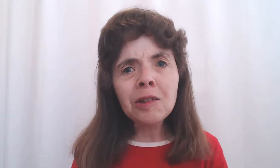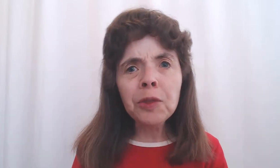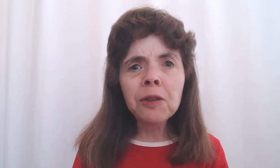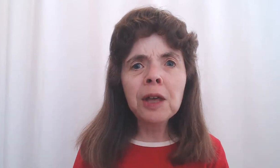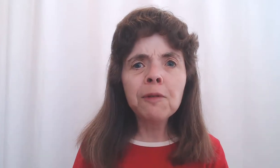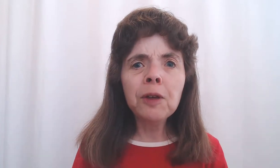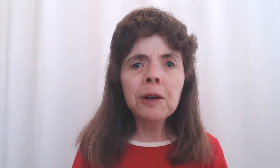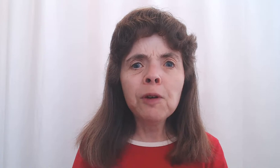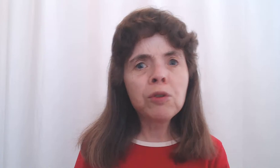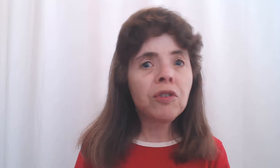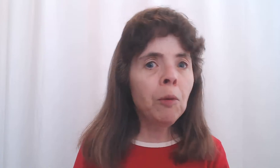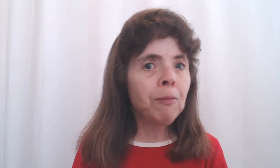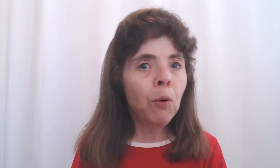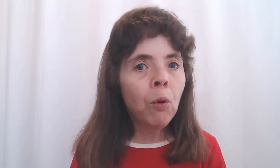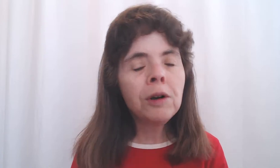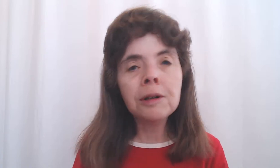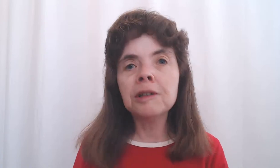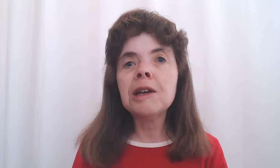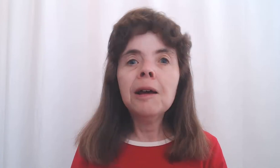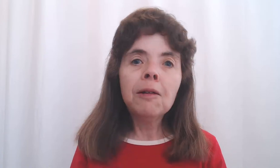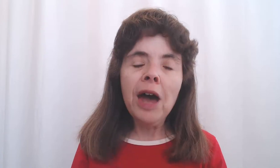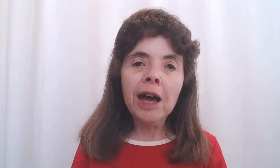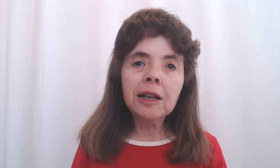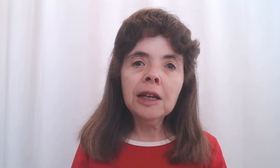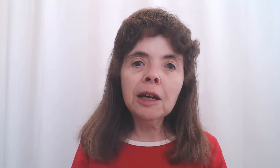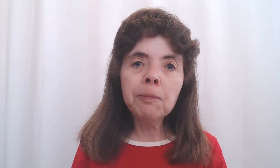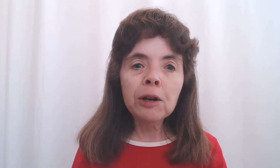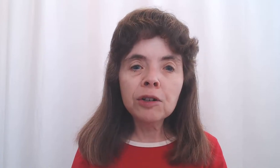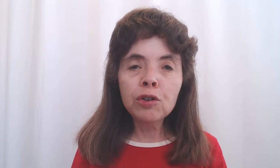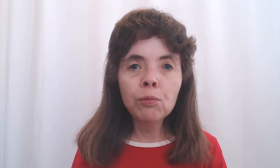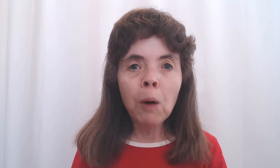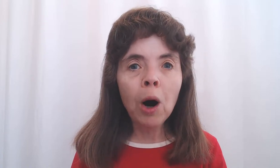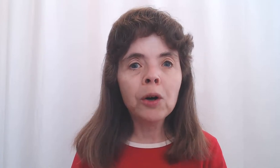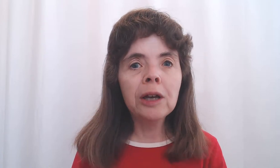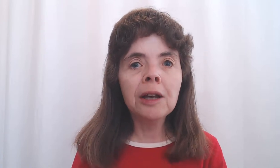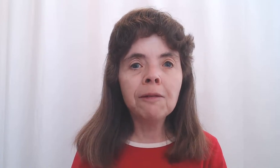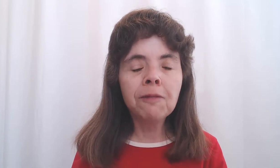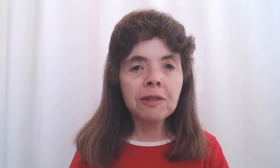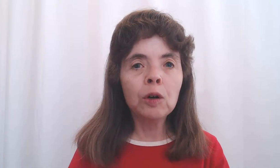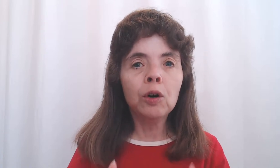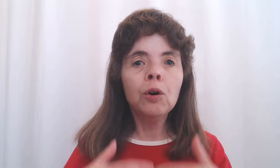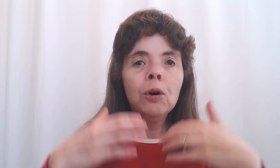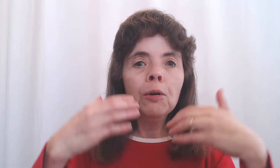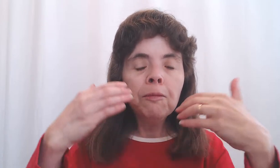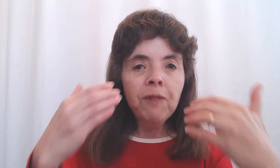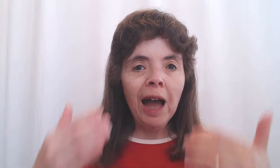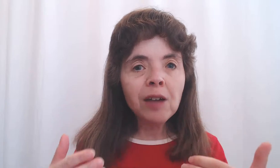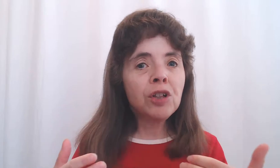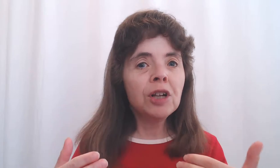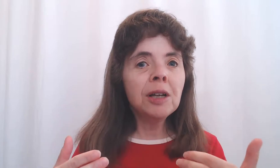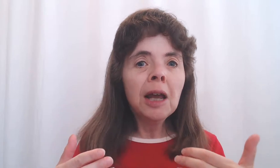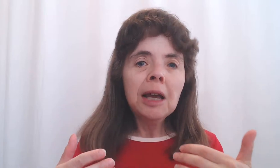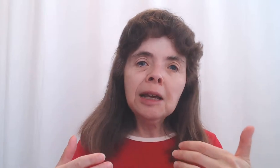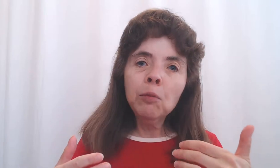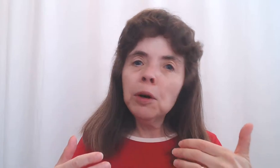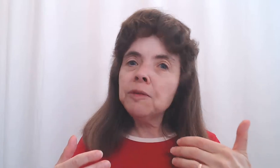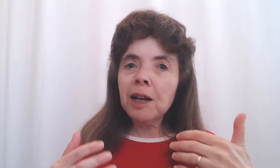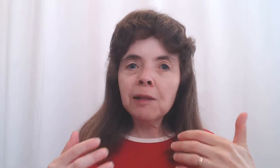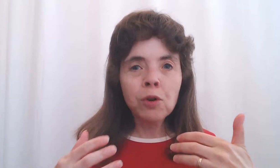to think that if it were so important that he appeared to Paul in a physical fashion, he would have taken more